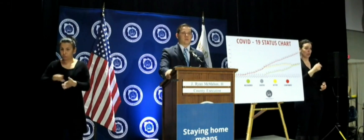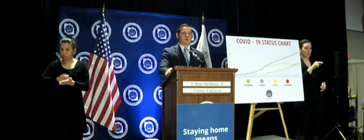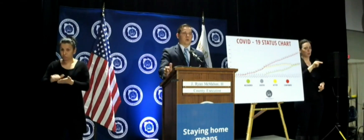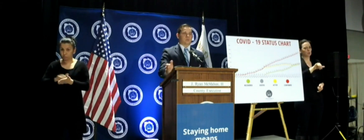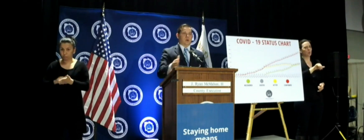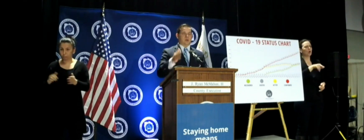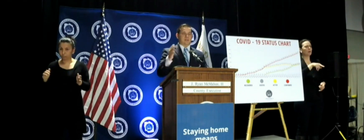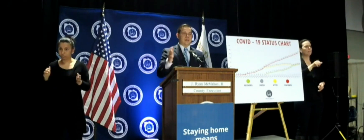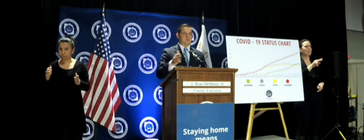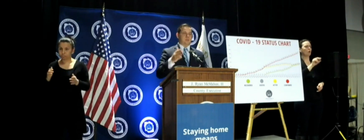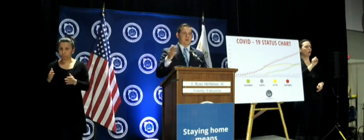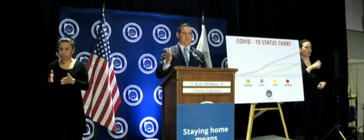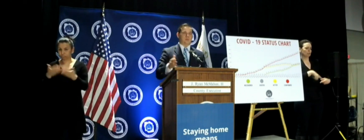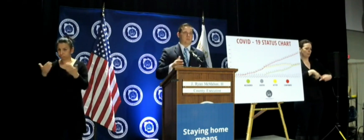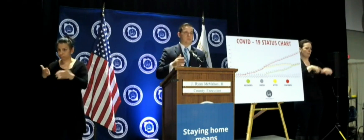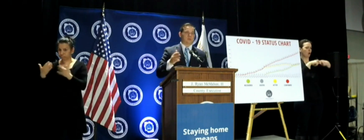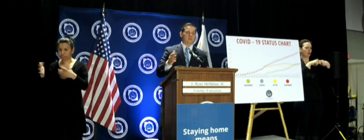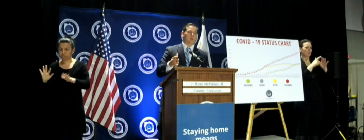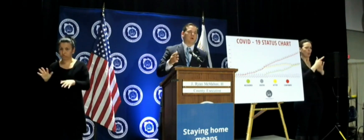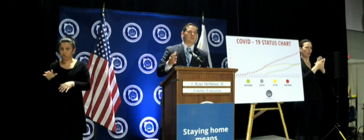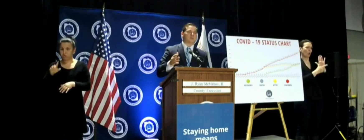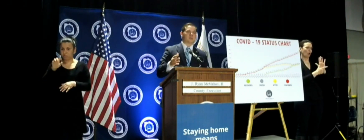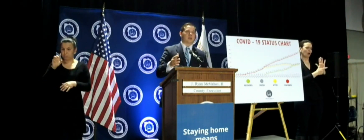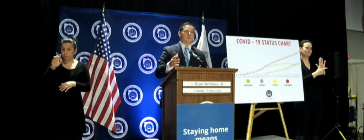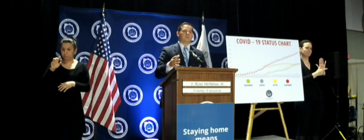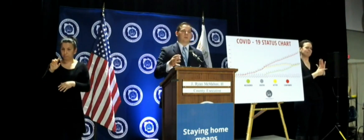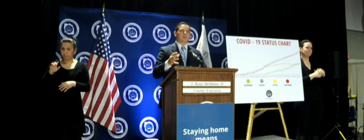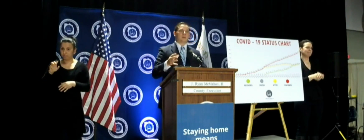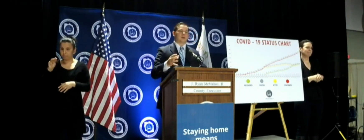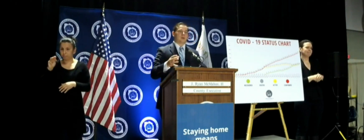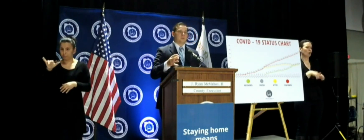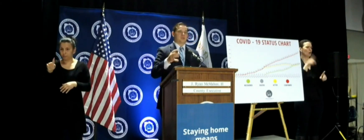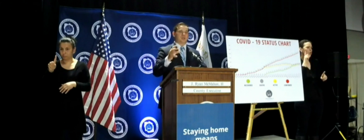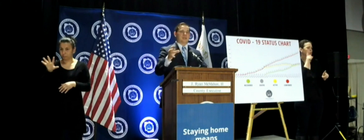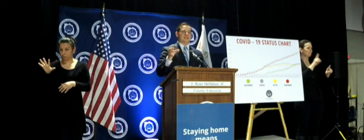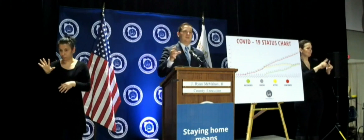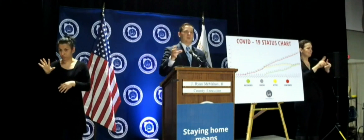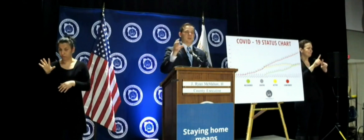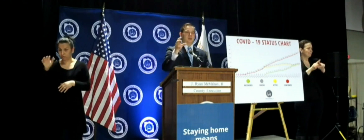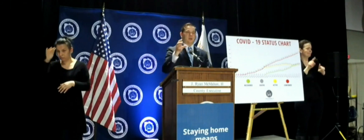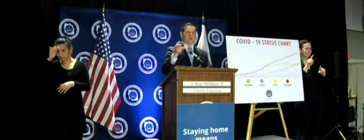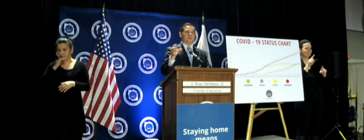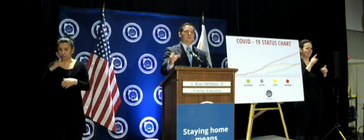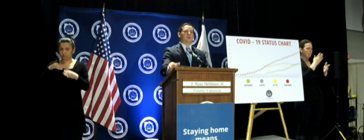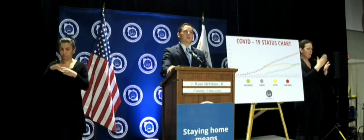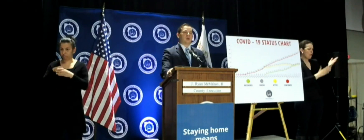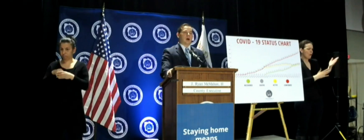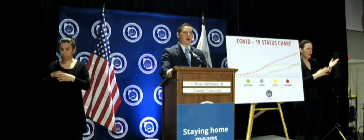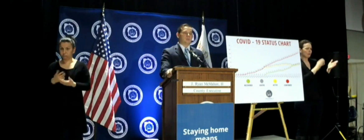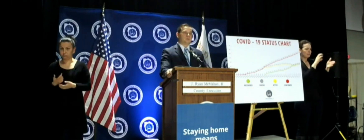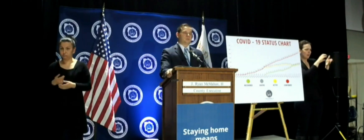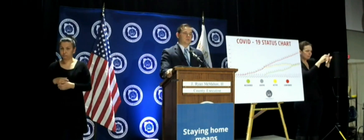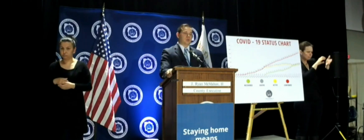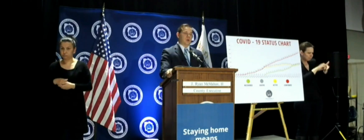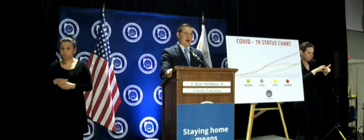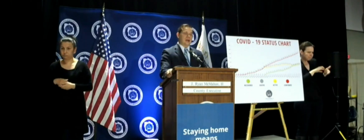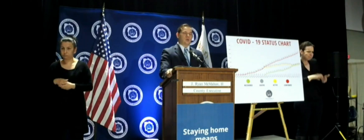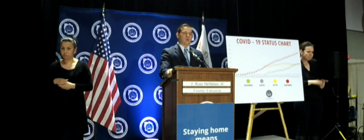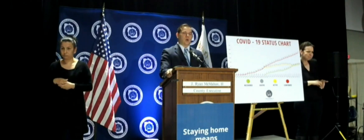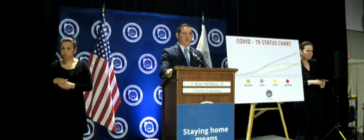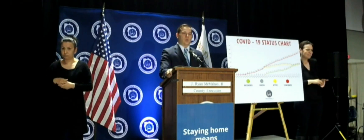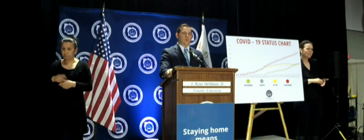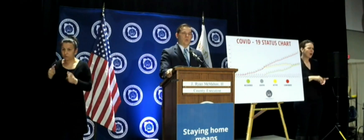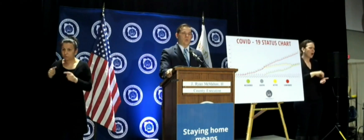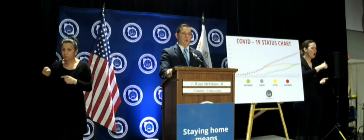I've also heard him talk at times about different parts of the state might be able to be treated differently than others. So I